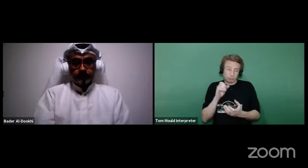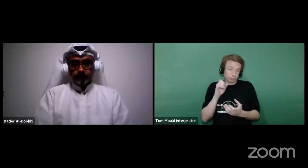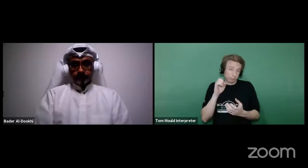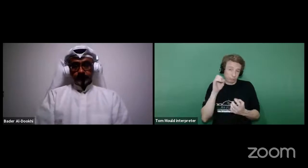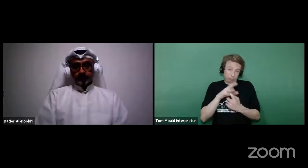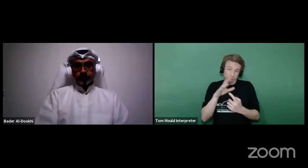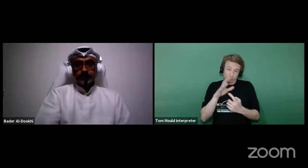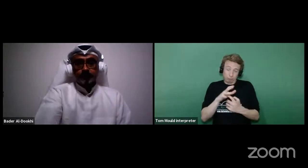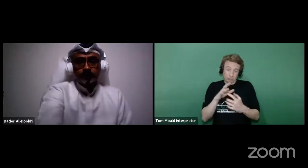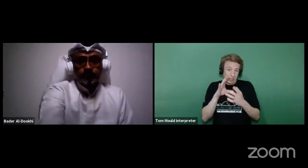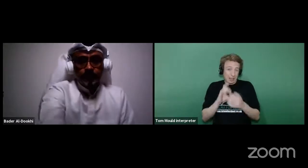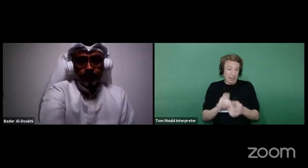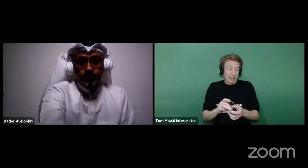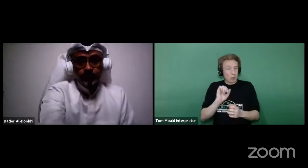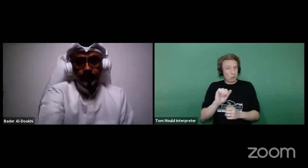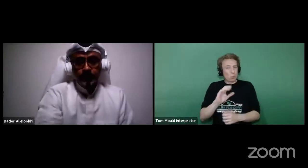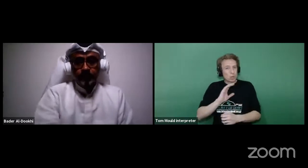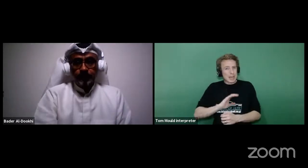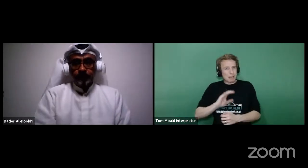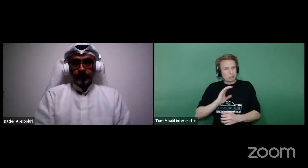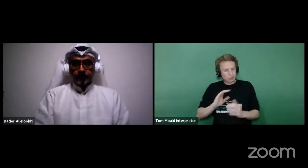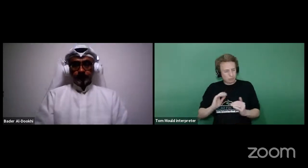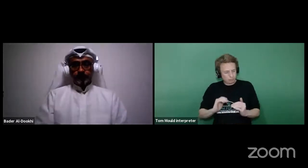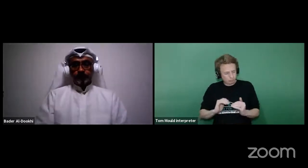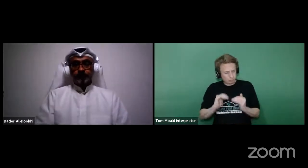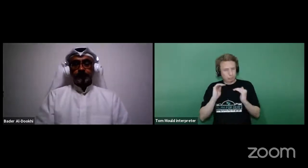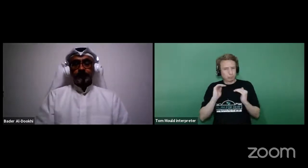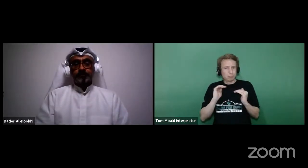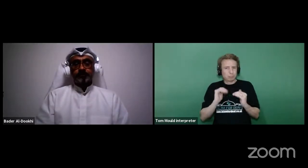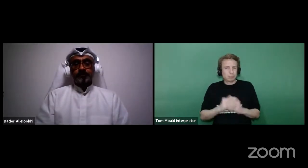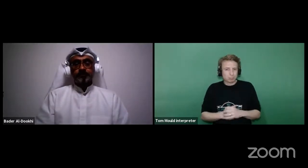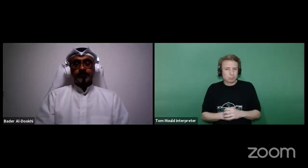refinement of the character. The